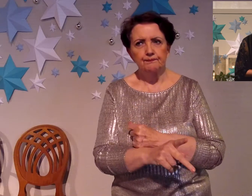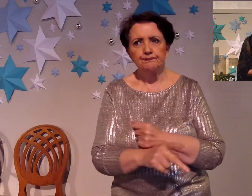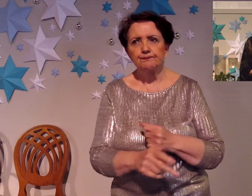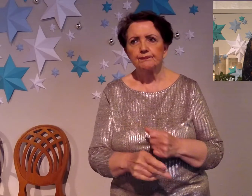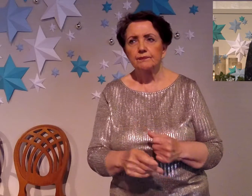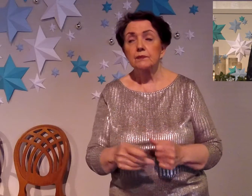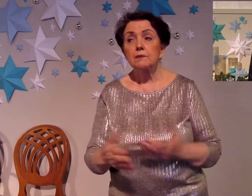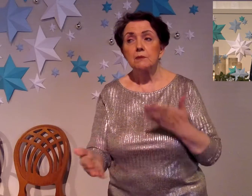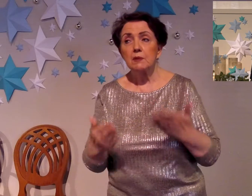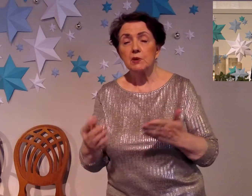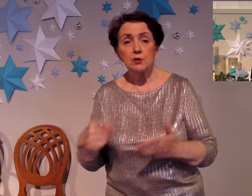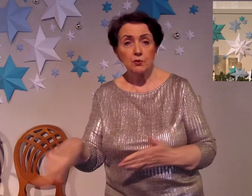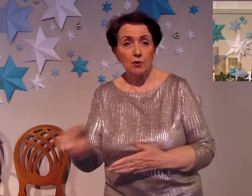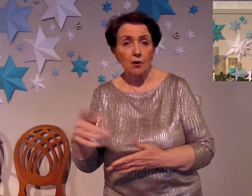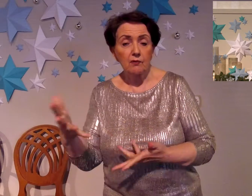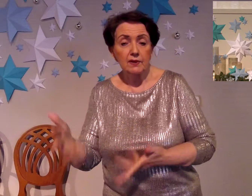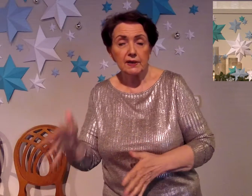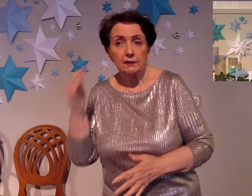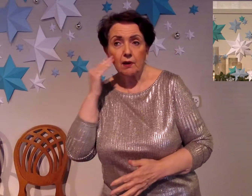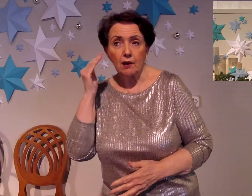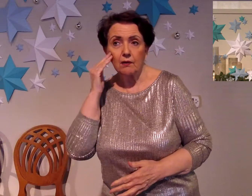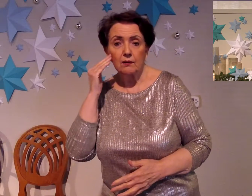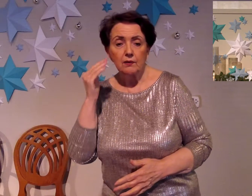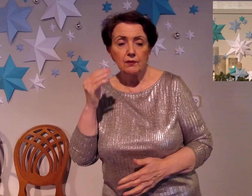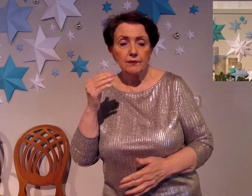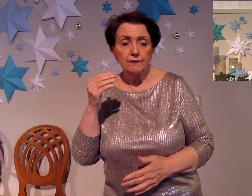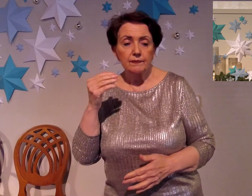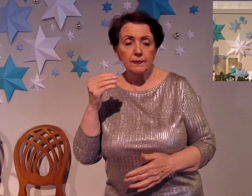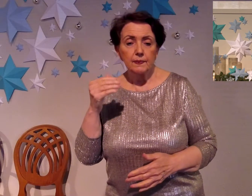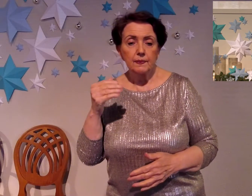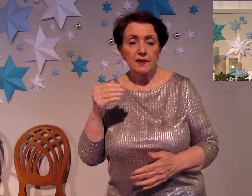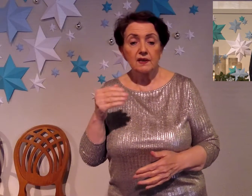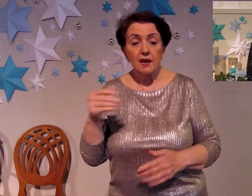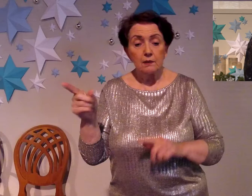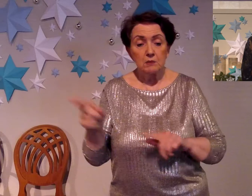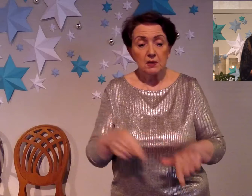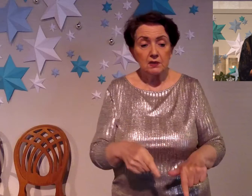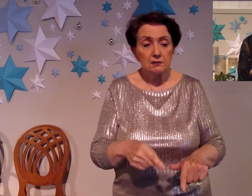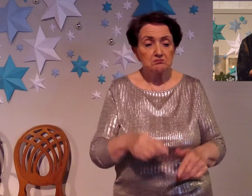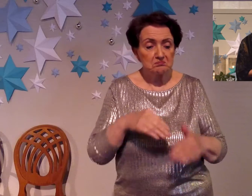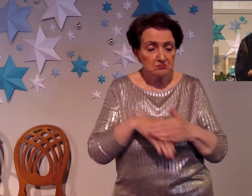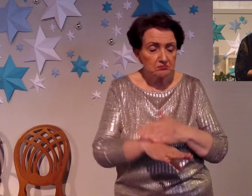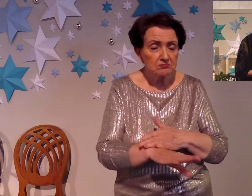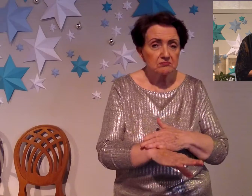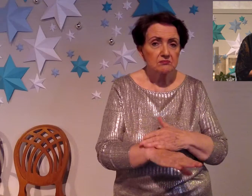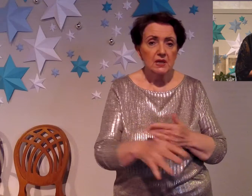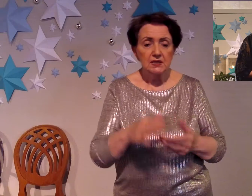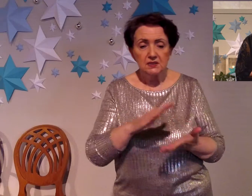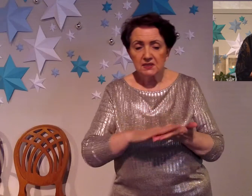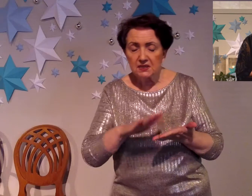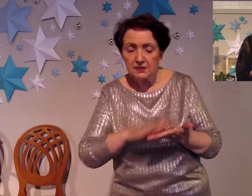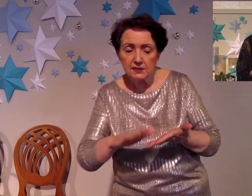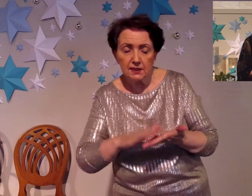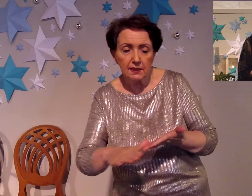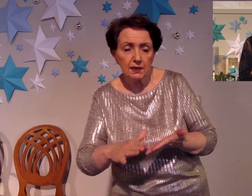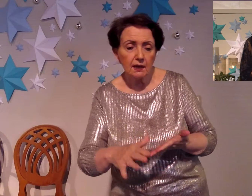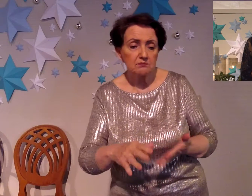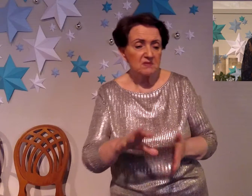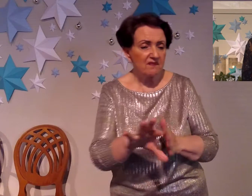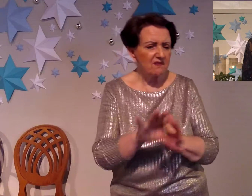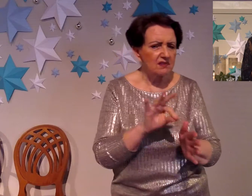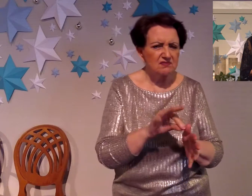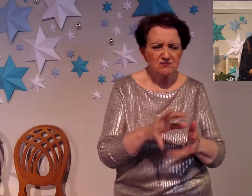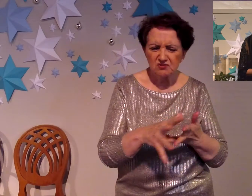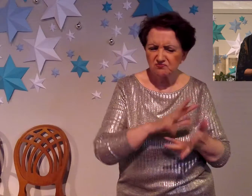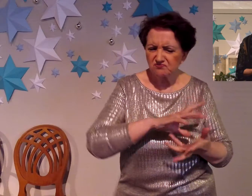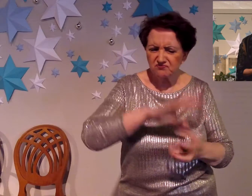And as you may know, they came in then to clean the temple up. They found it desecrated. They came to clean the temple